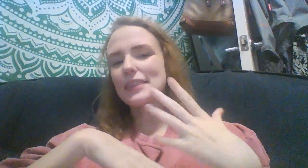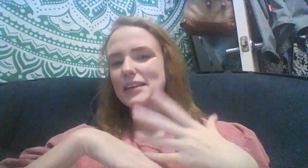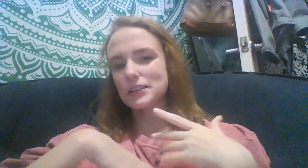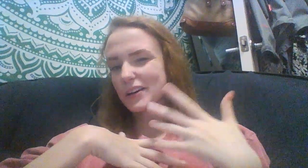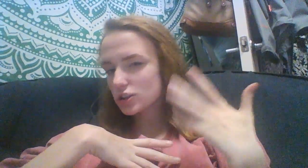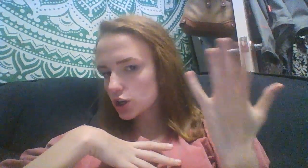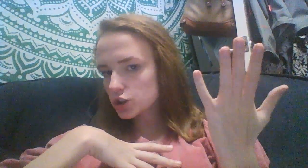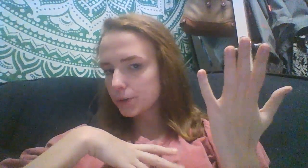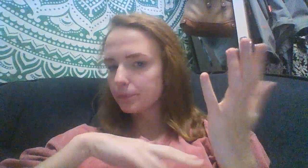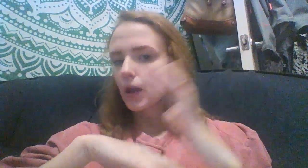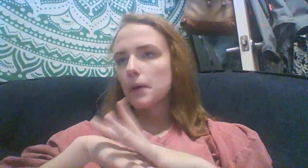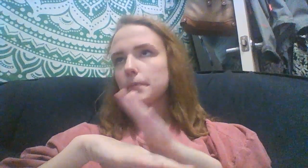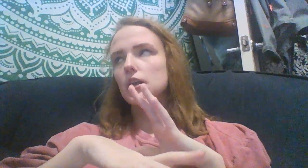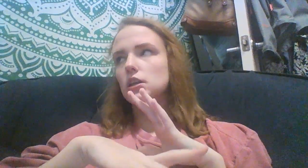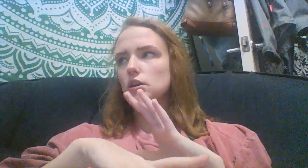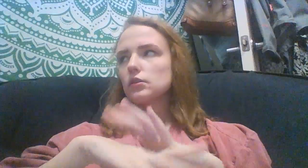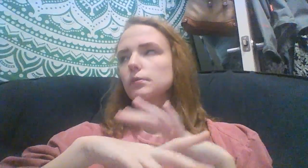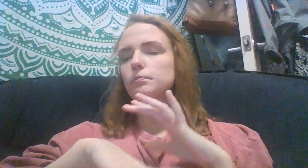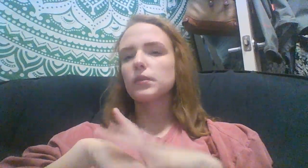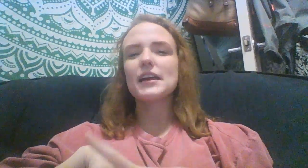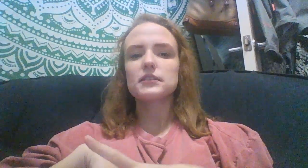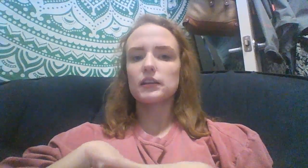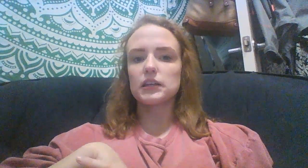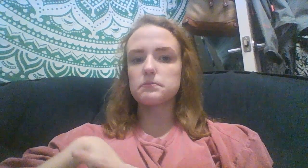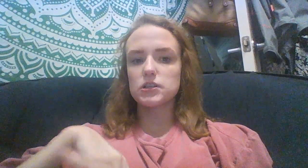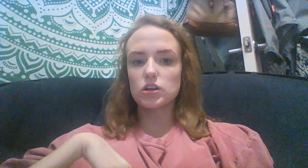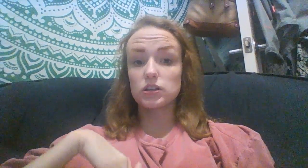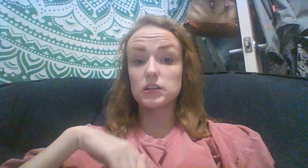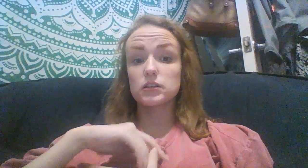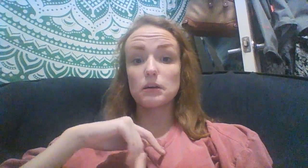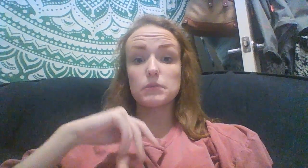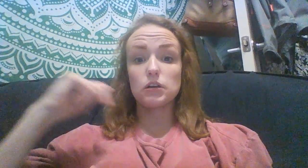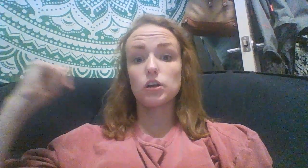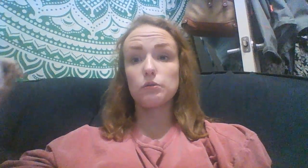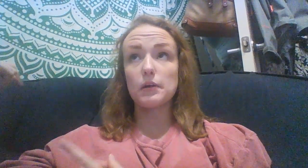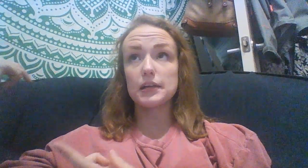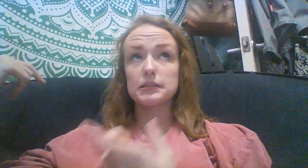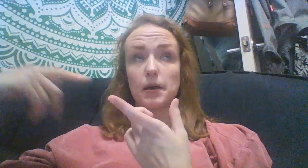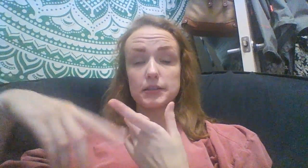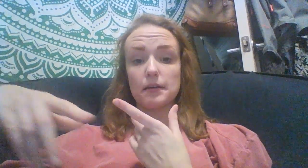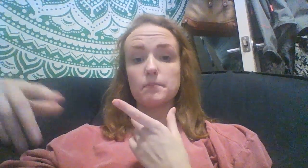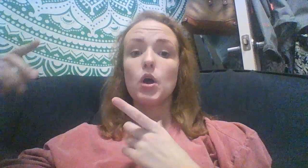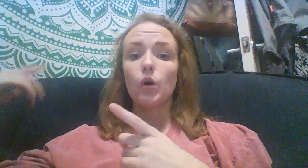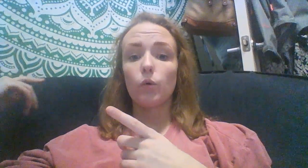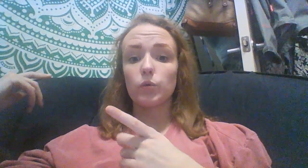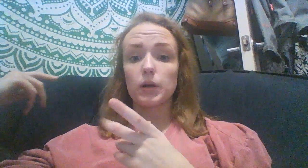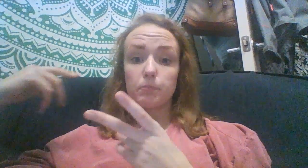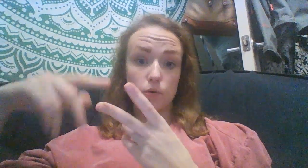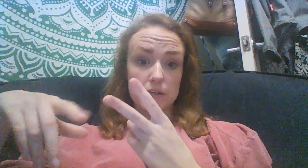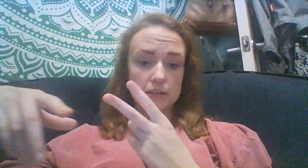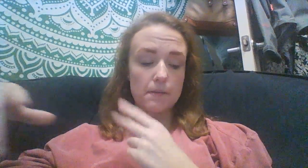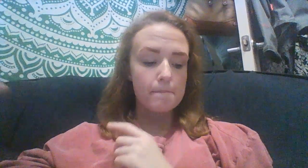atheists might judge you, but you're less likely to be judged than someone who is Muslim or Buddhist.